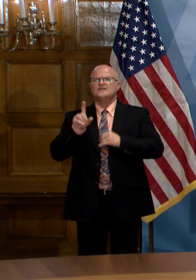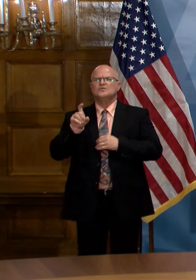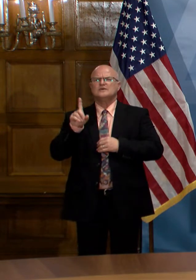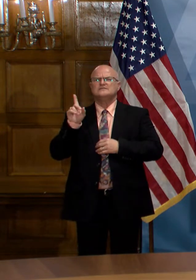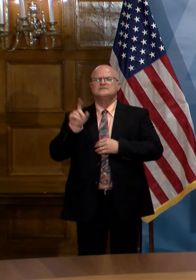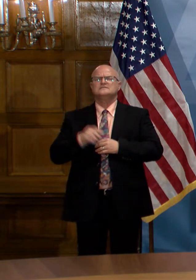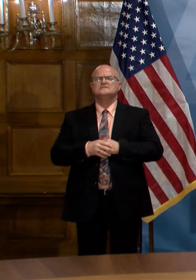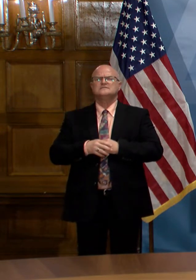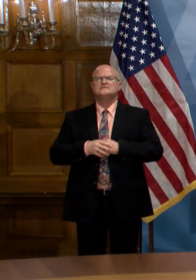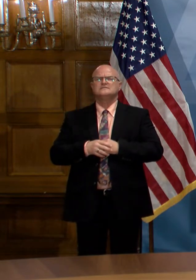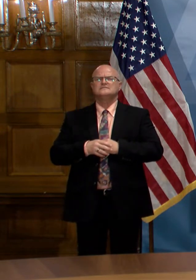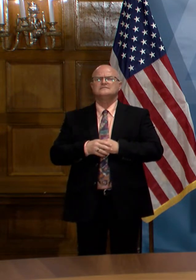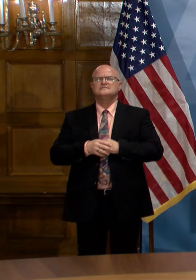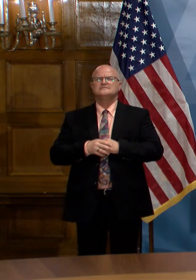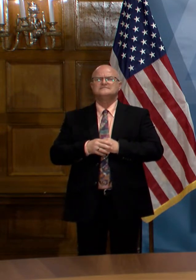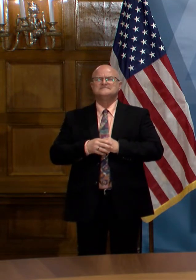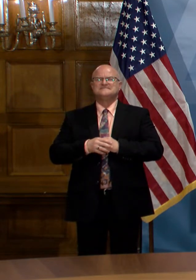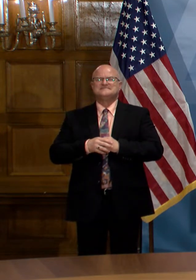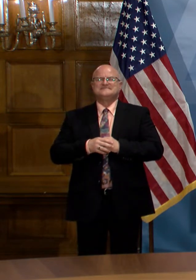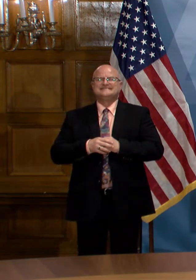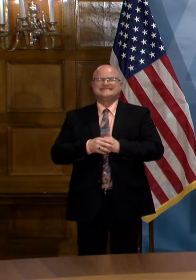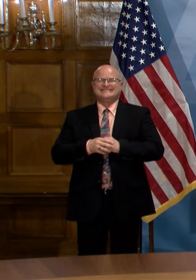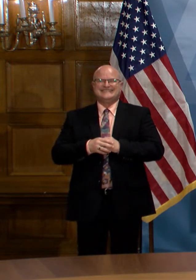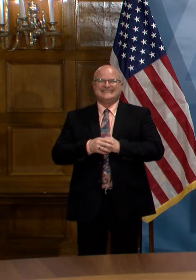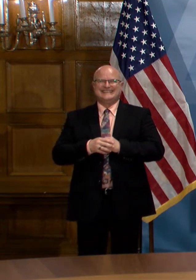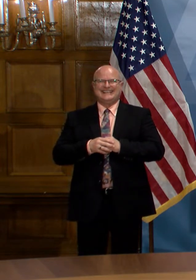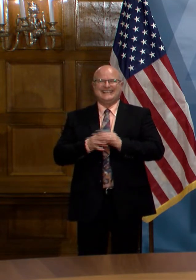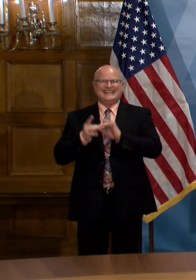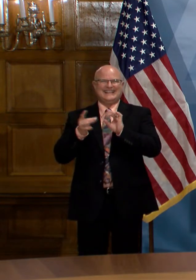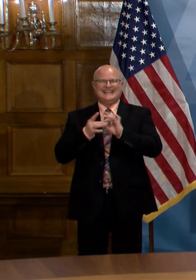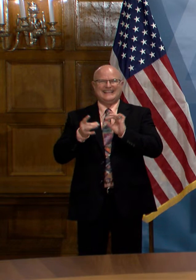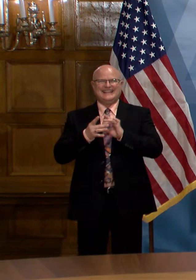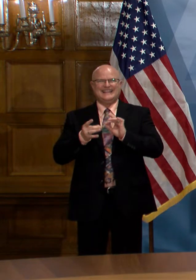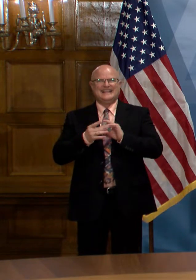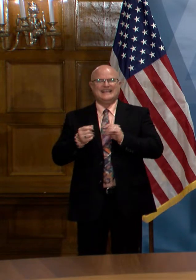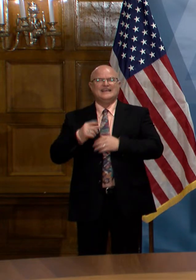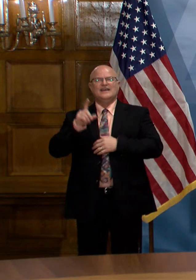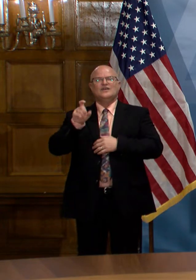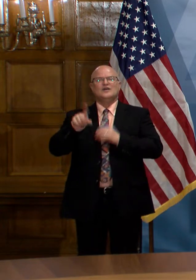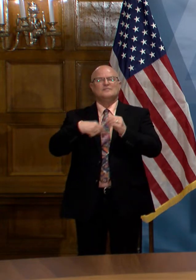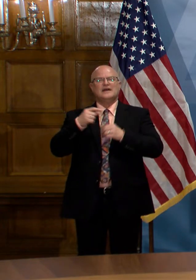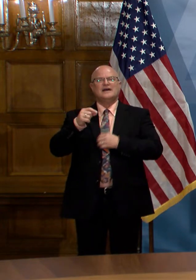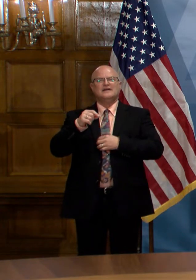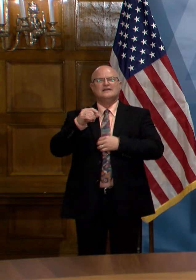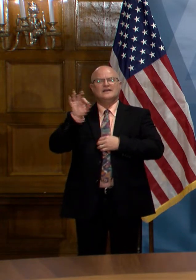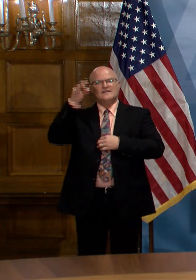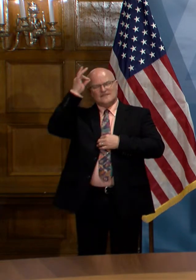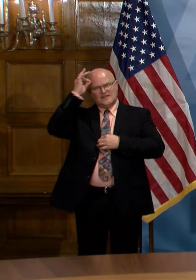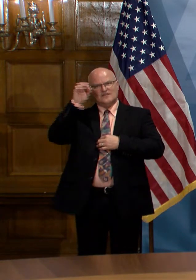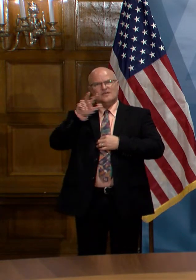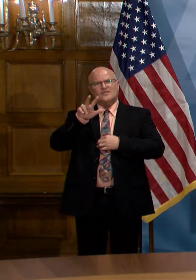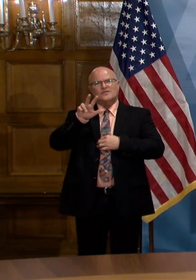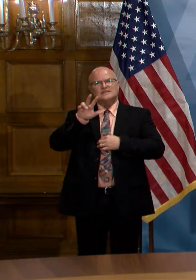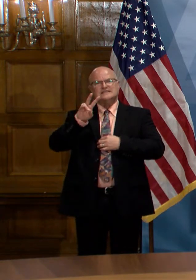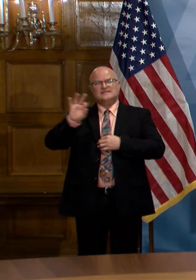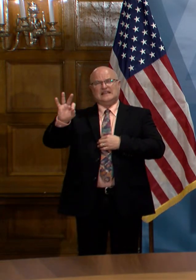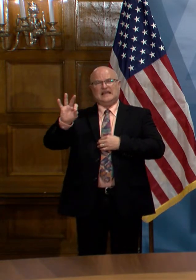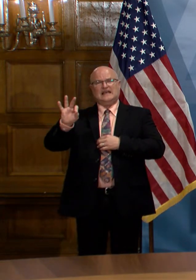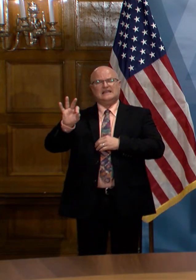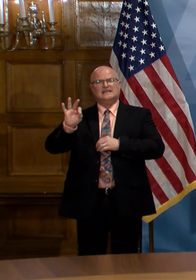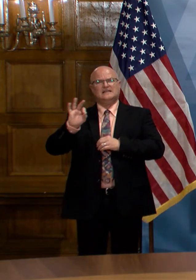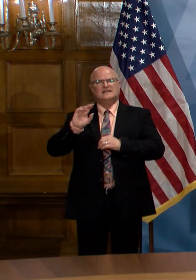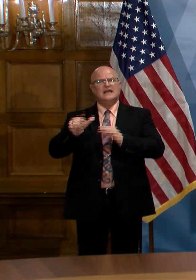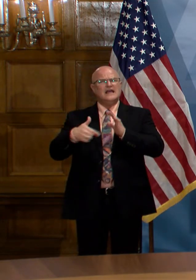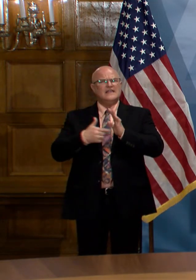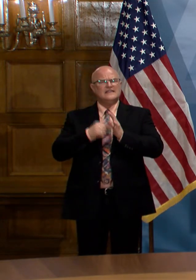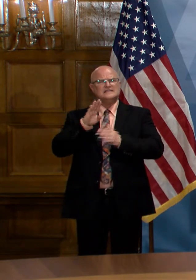question? Yes, this is Benji Marty. I've got a question about Senate Bill 379 that was passed yesterday. This